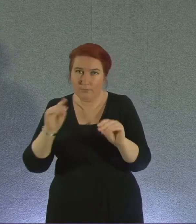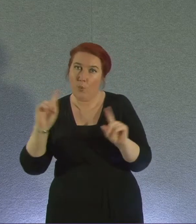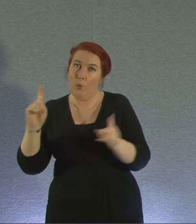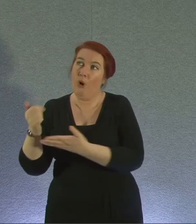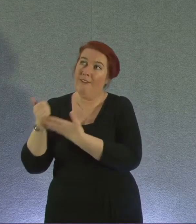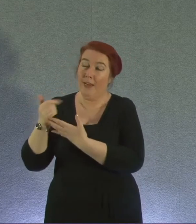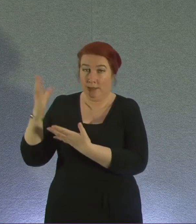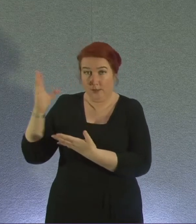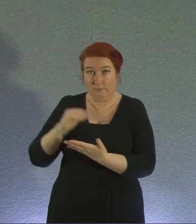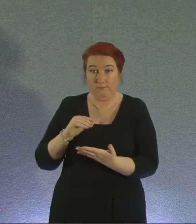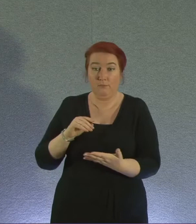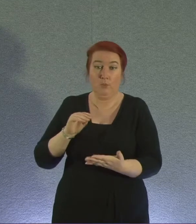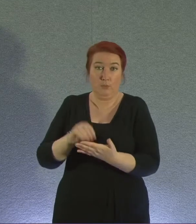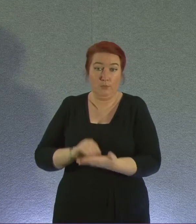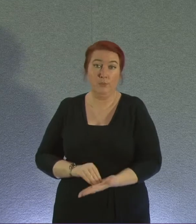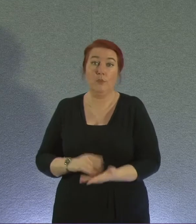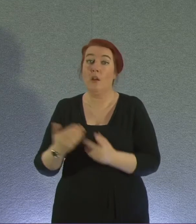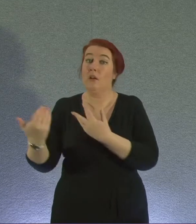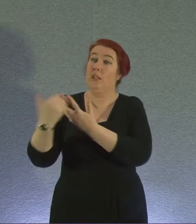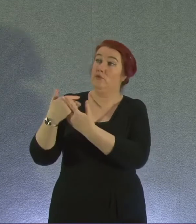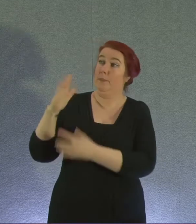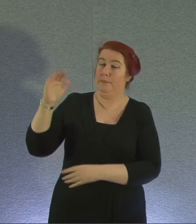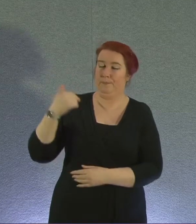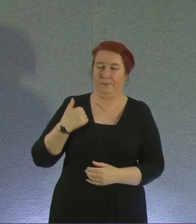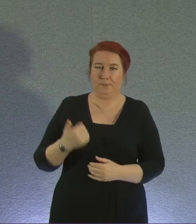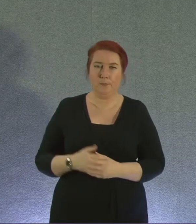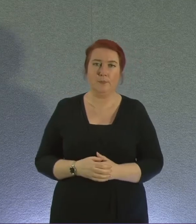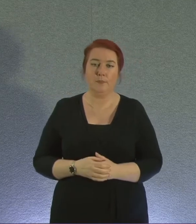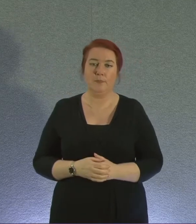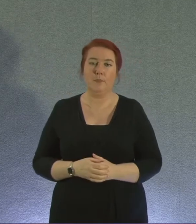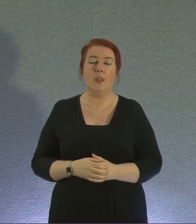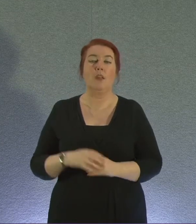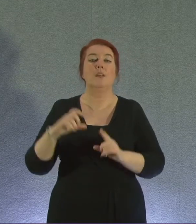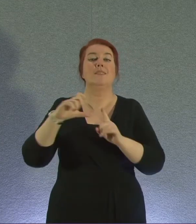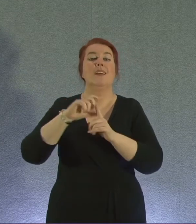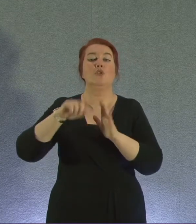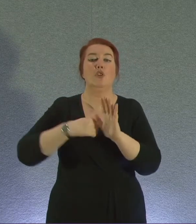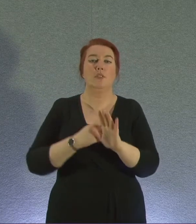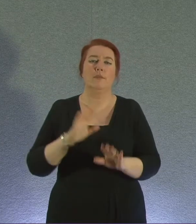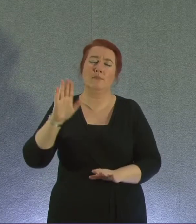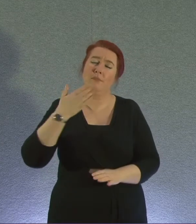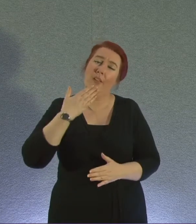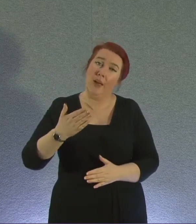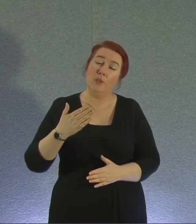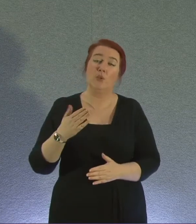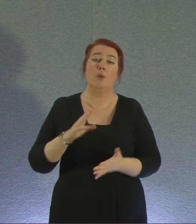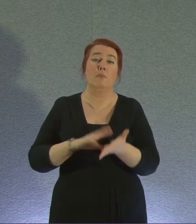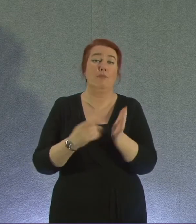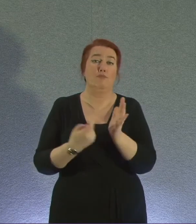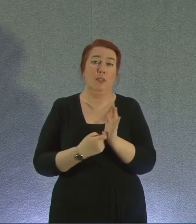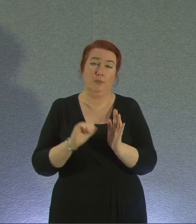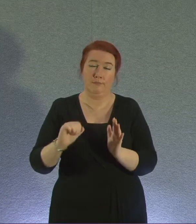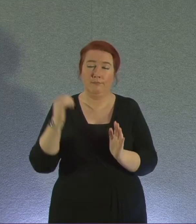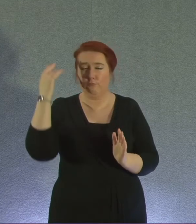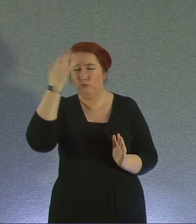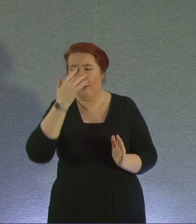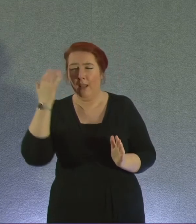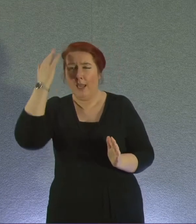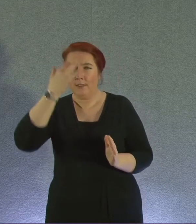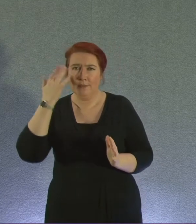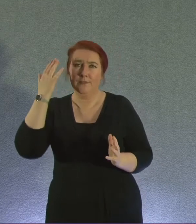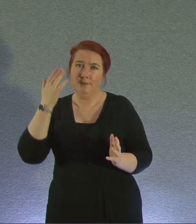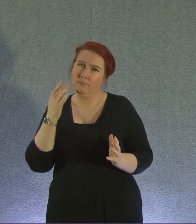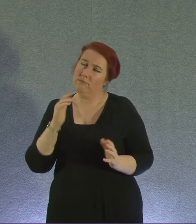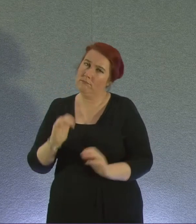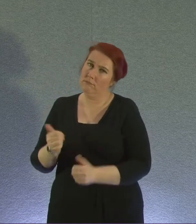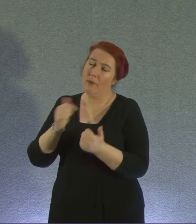advice. Of course. Daniel Johnson. I thank Mike Russell's reflective tone, because this is a serious moment